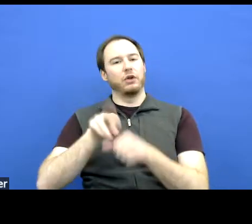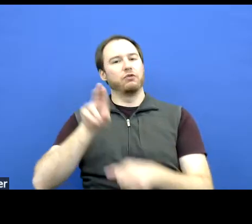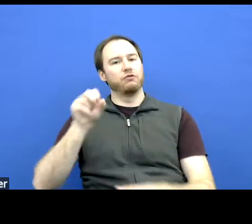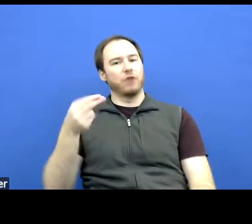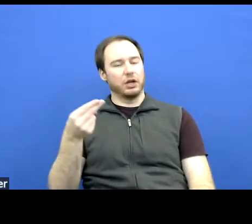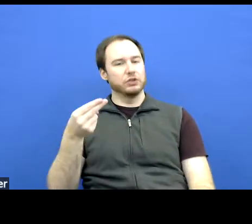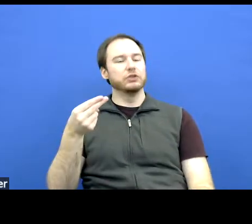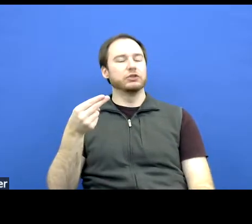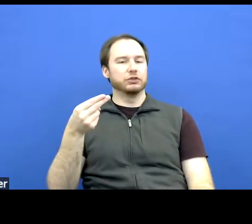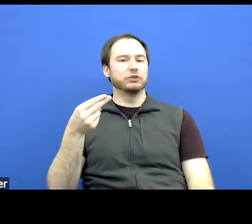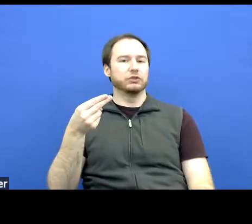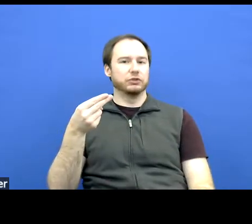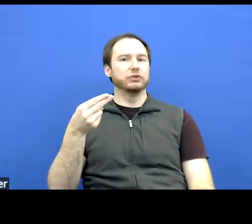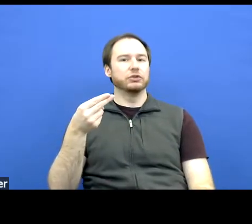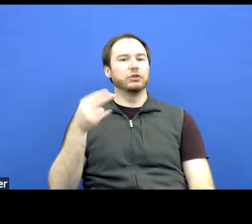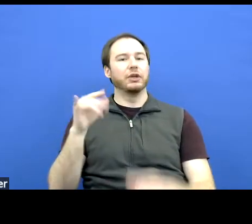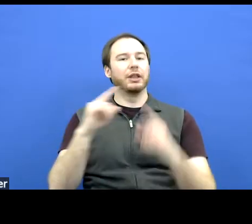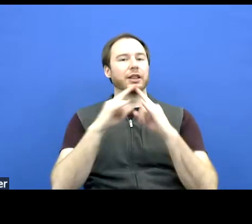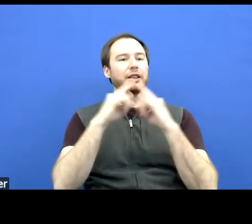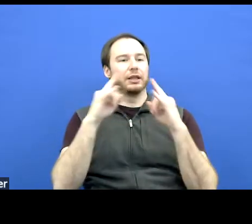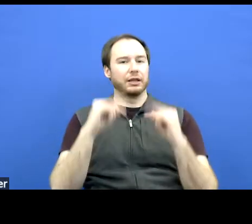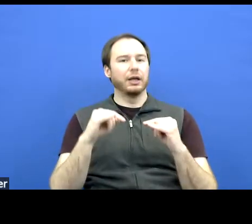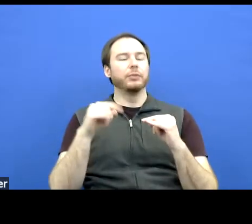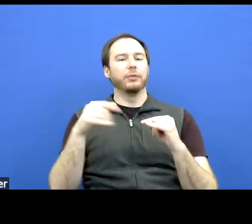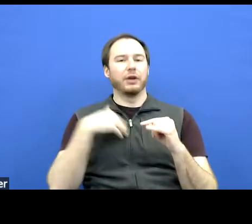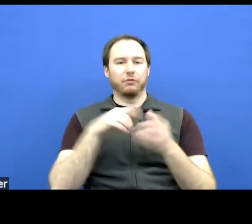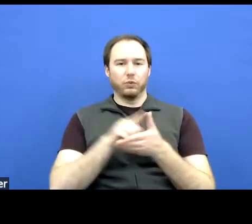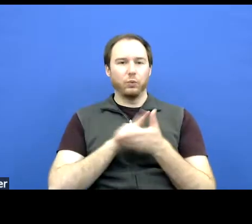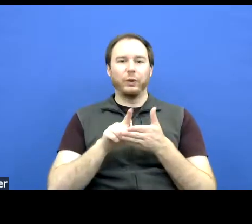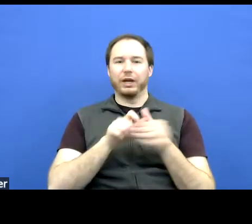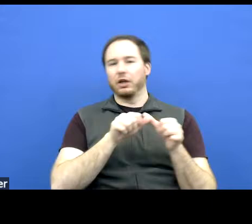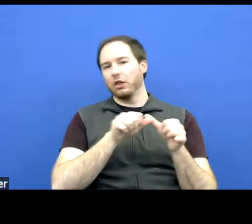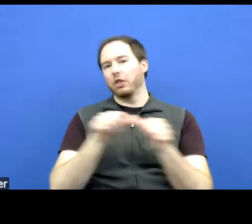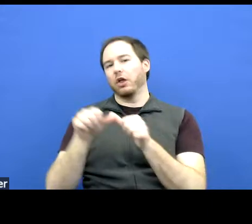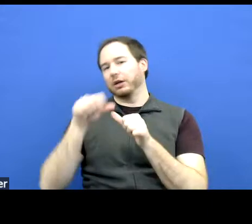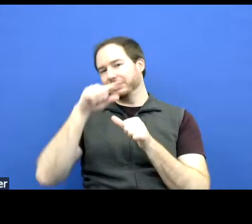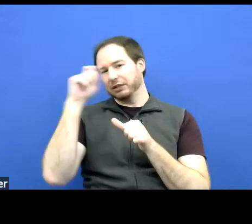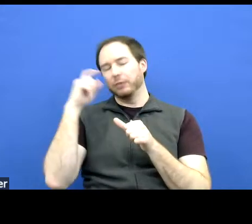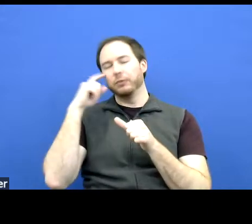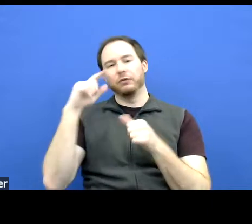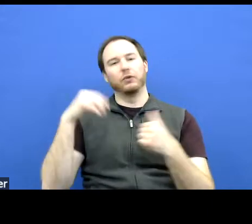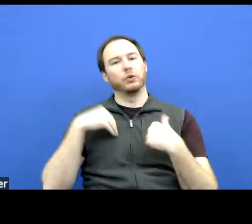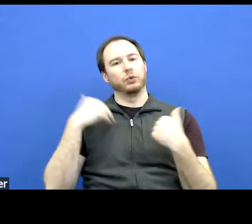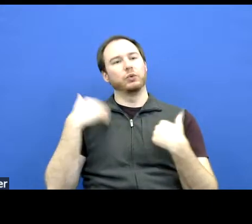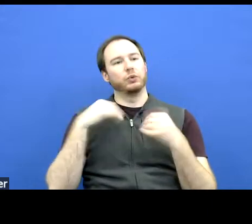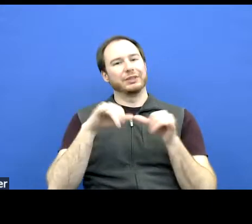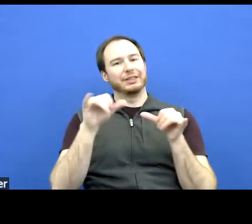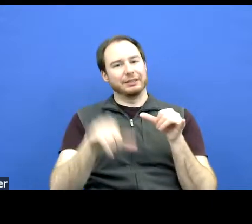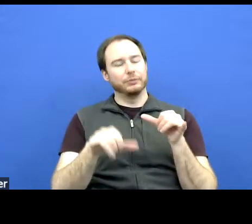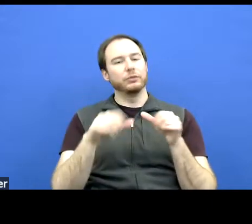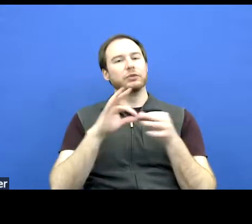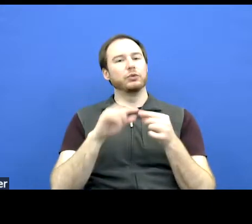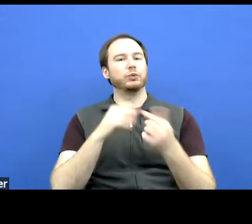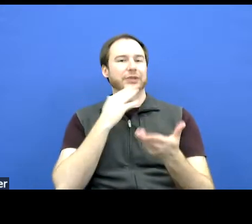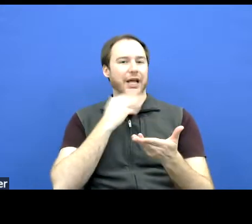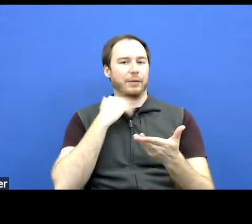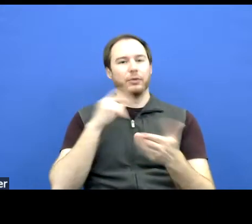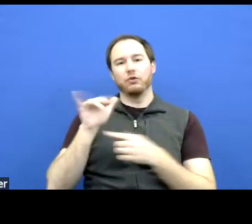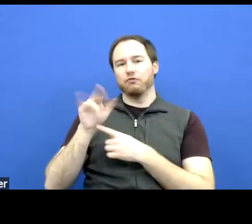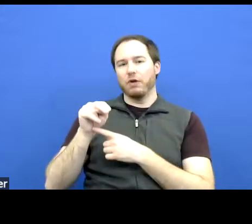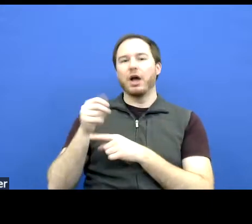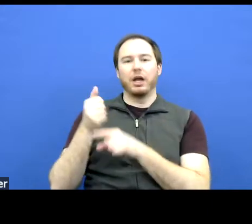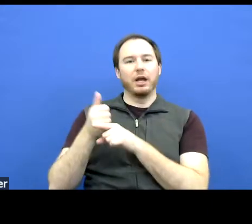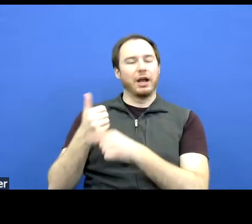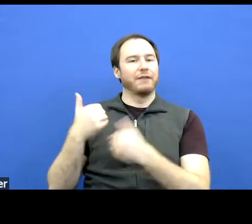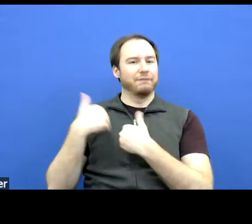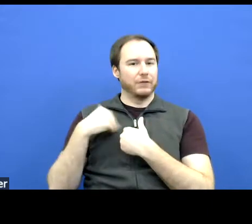York. The camp hosts a week-long summer camp for youth living with diabetes, something Ryan also